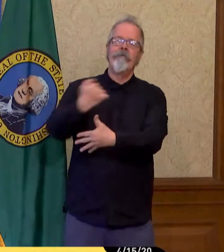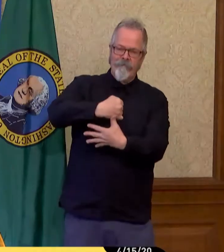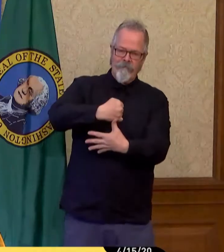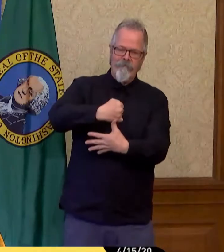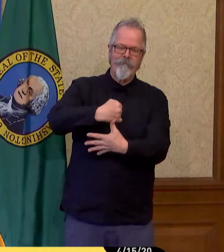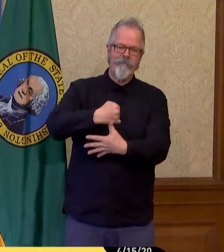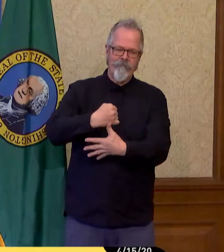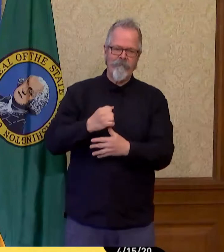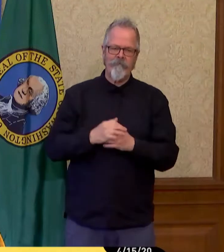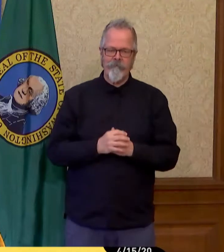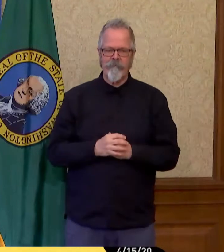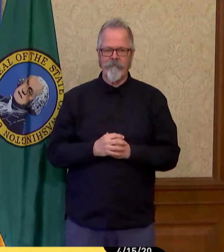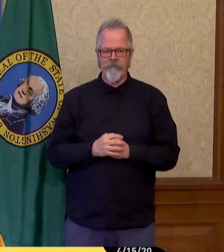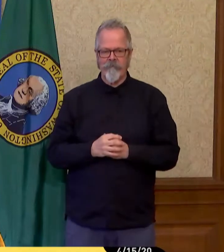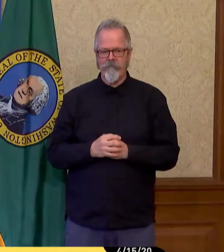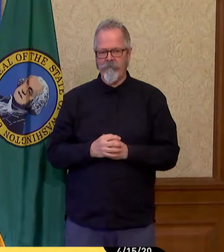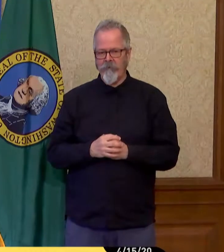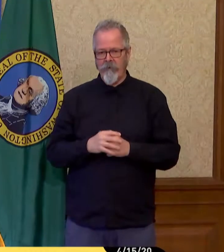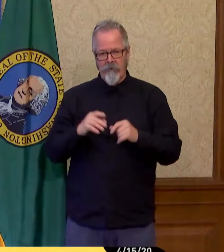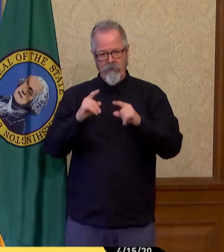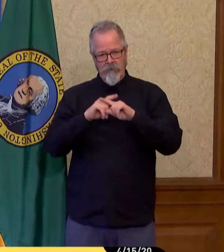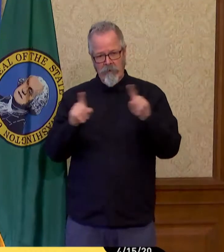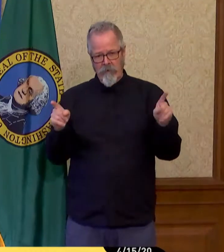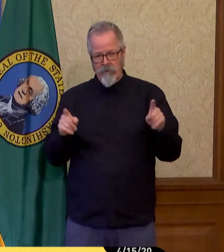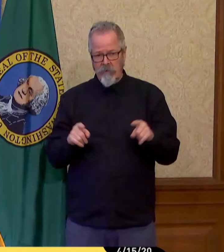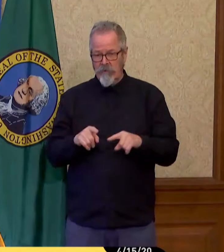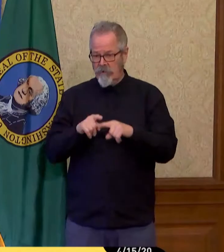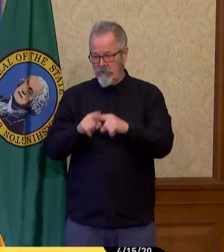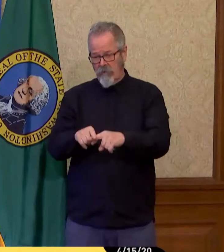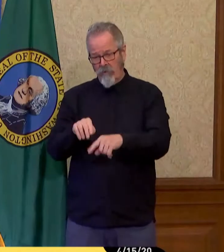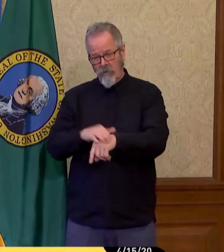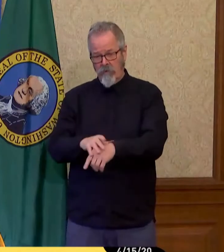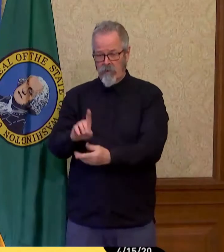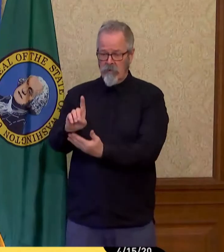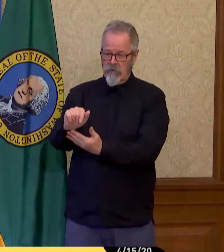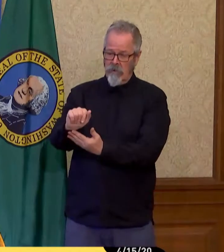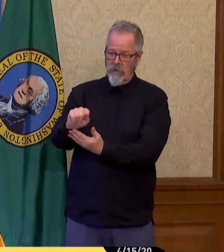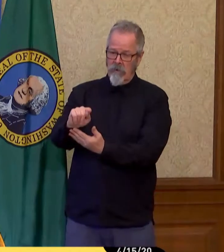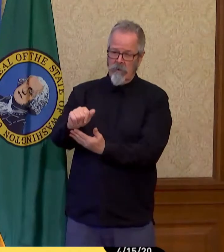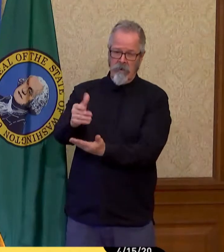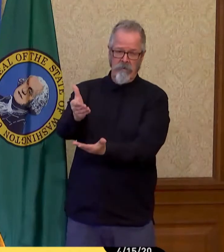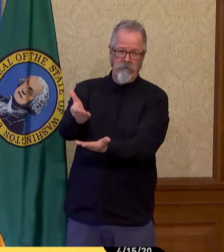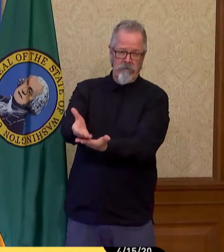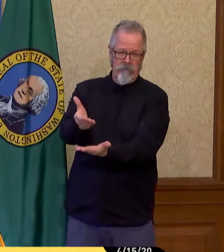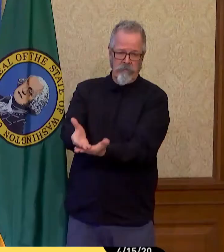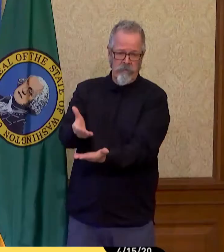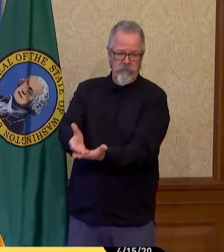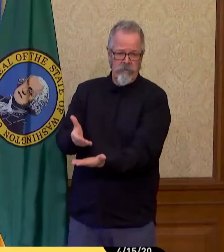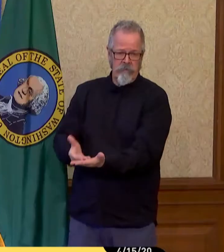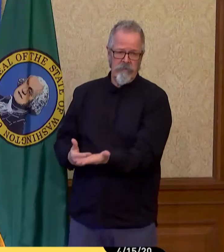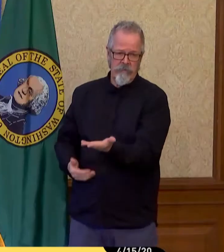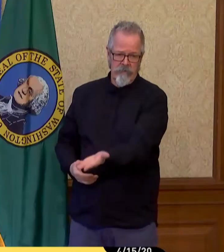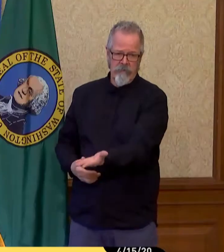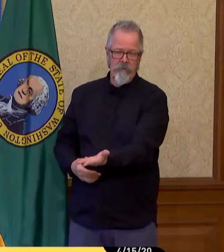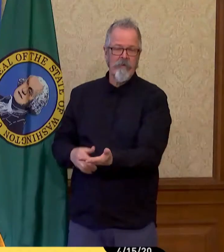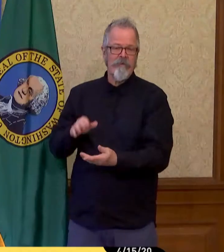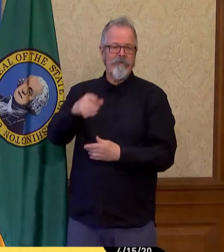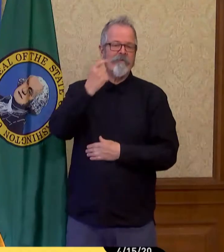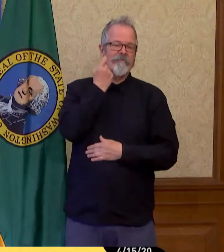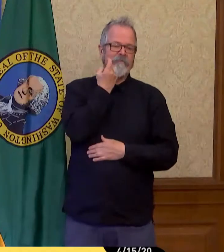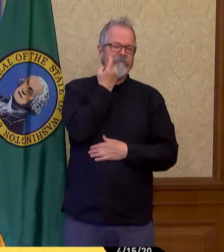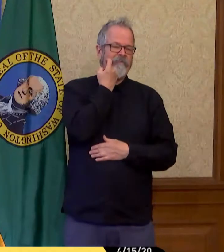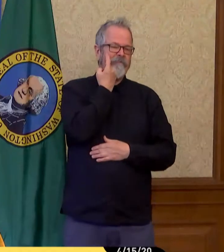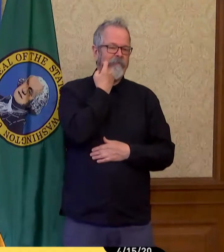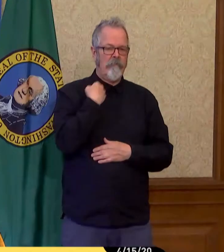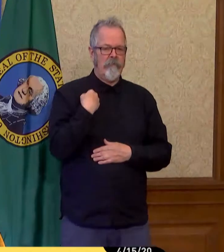to what we're doing. I was talking to a leader at Starbucks the other day, and if I may